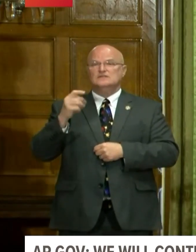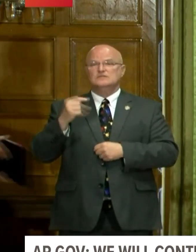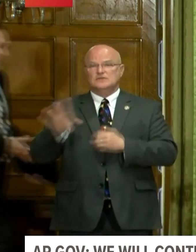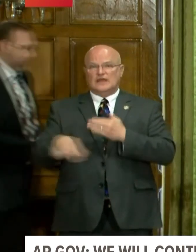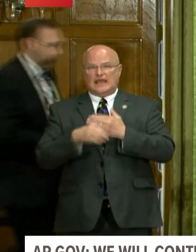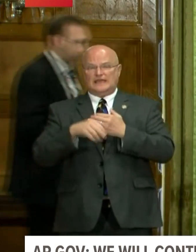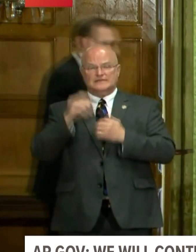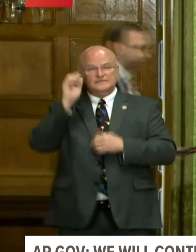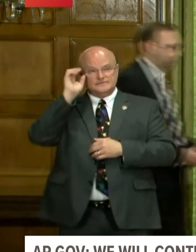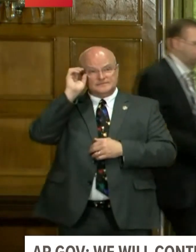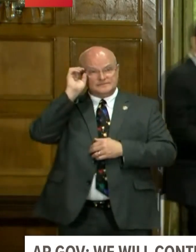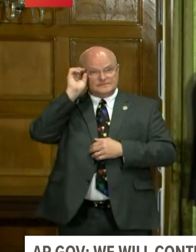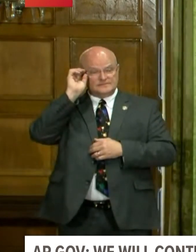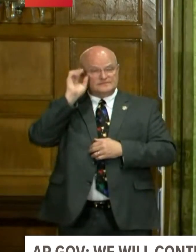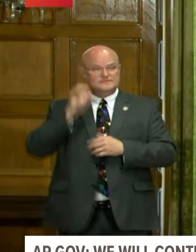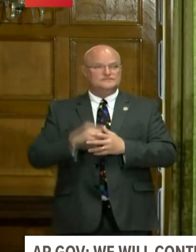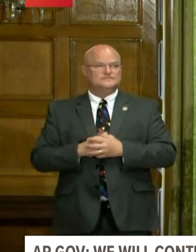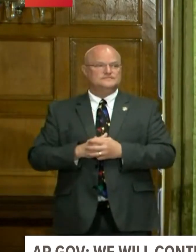to add to that?